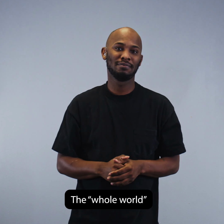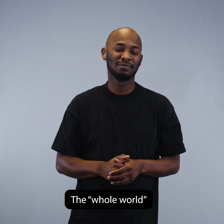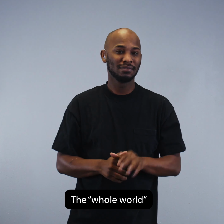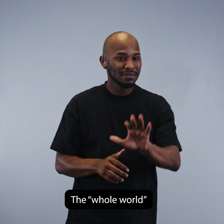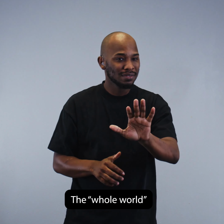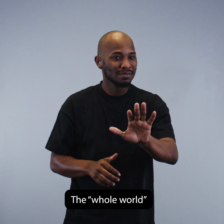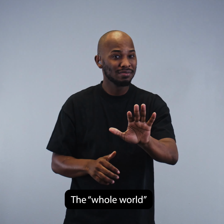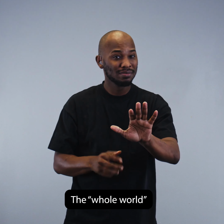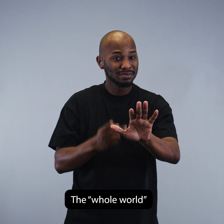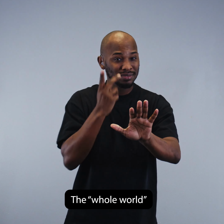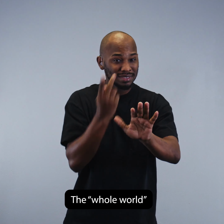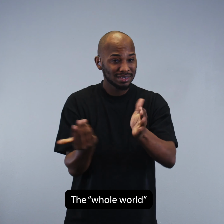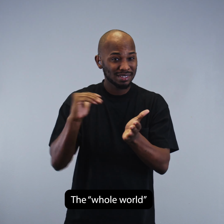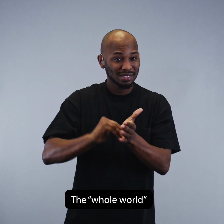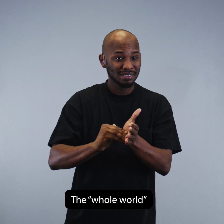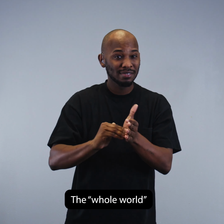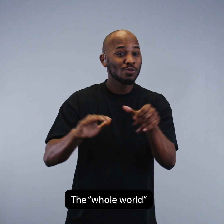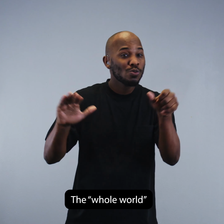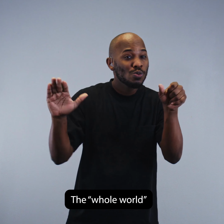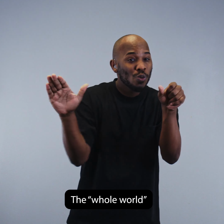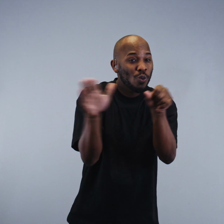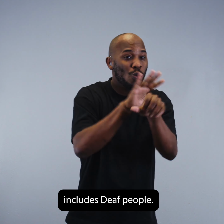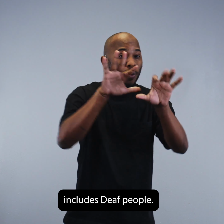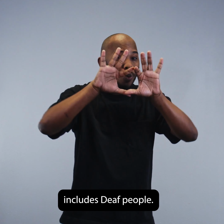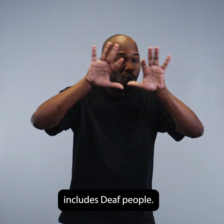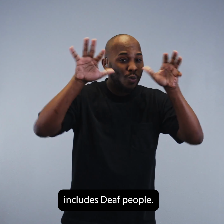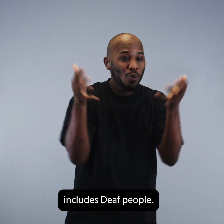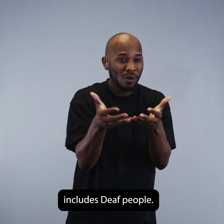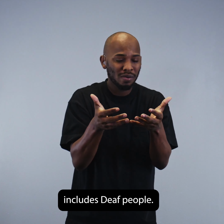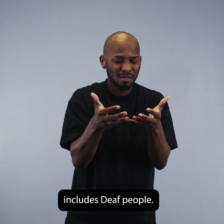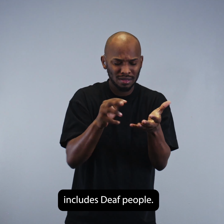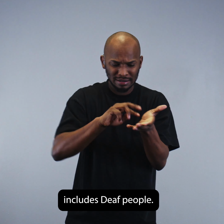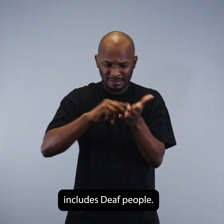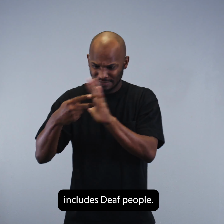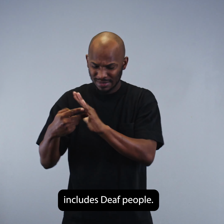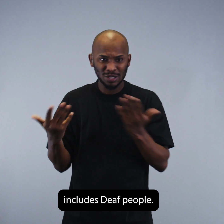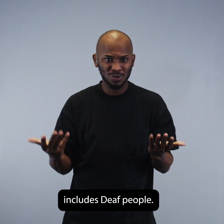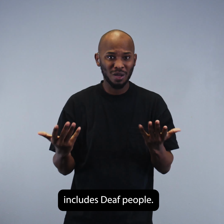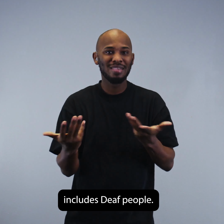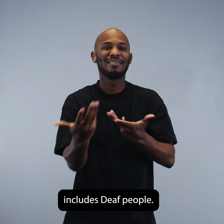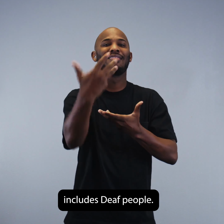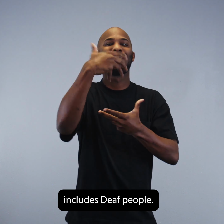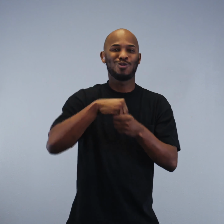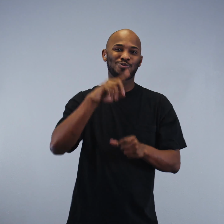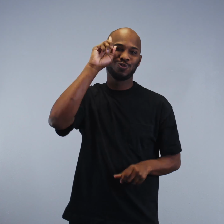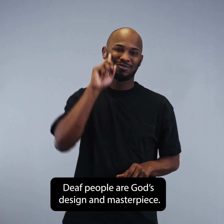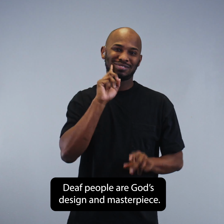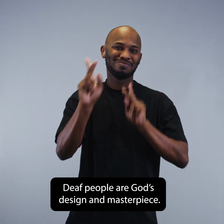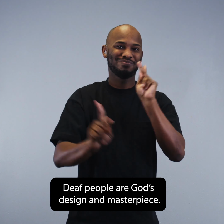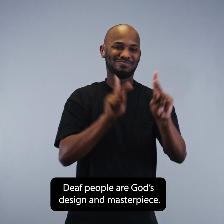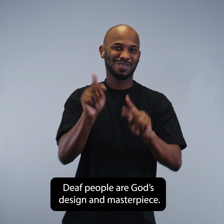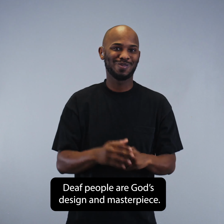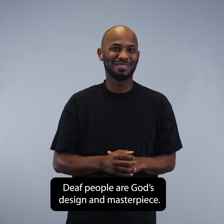The whole world includes deaf people. Deaf people